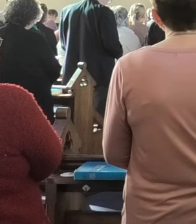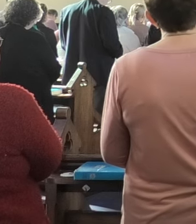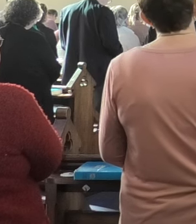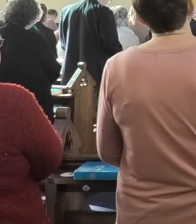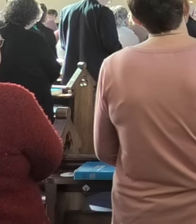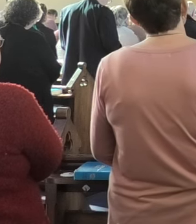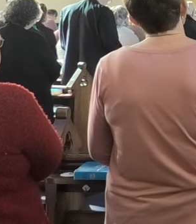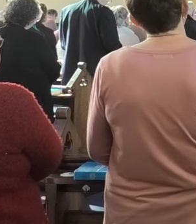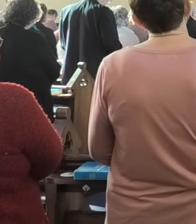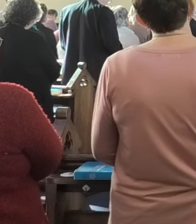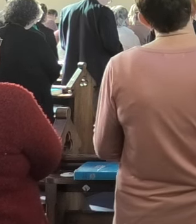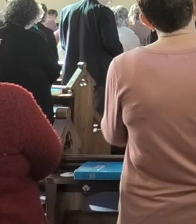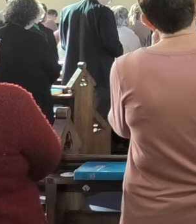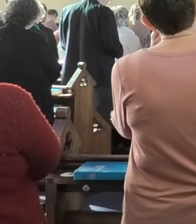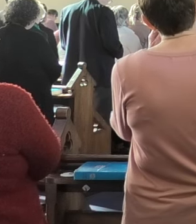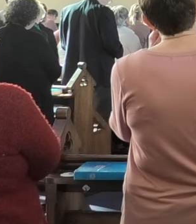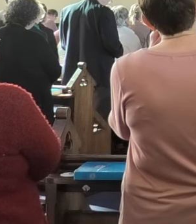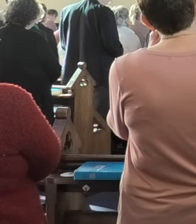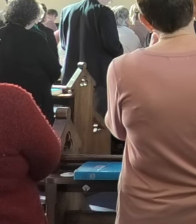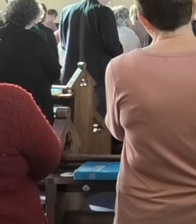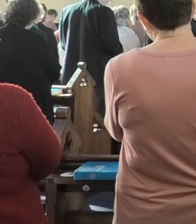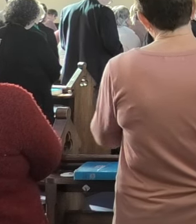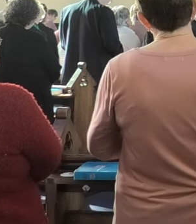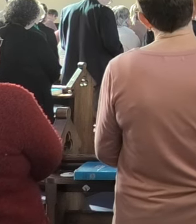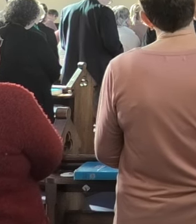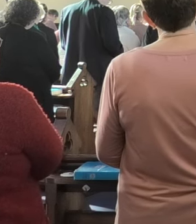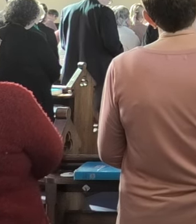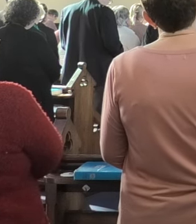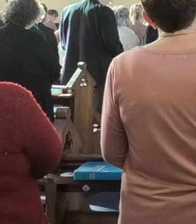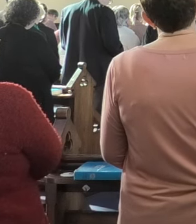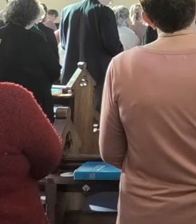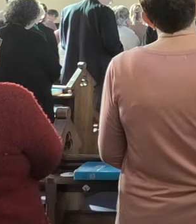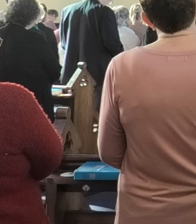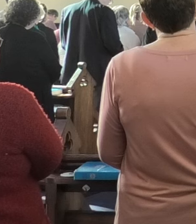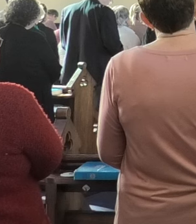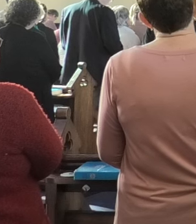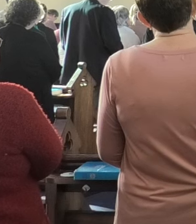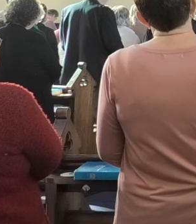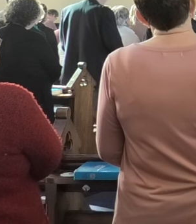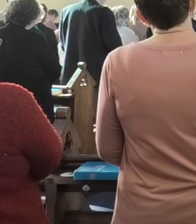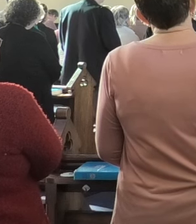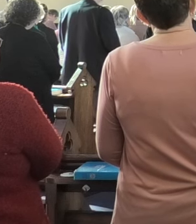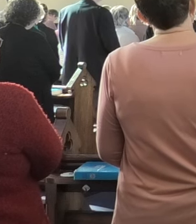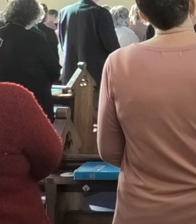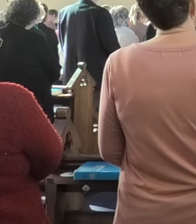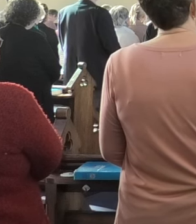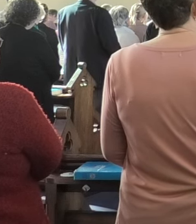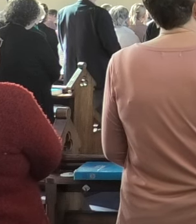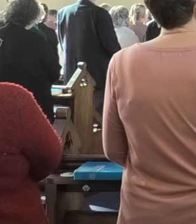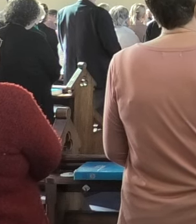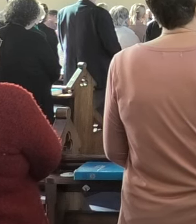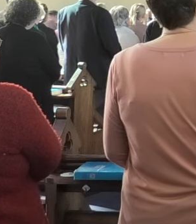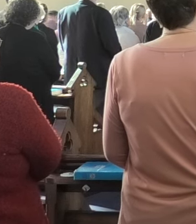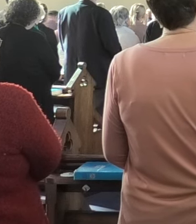energy is being spent, who we are being influenced by and who we influence, along with the big question of what's going to happen when it's